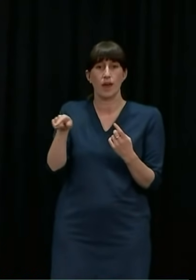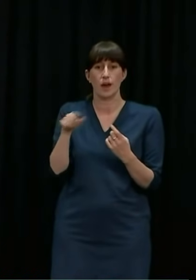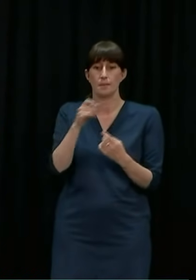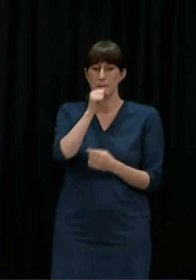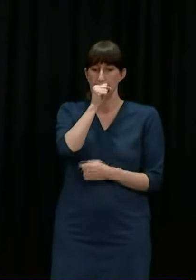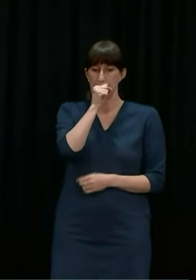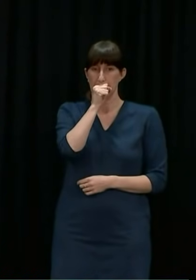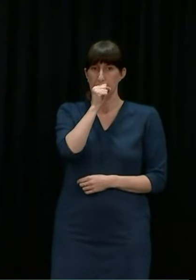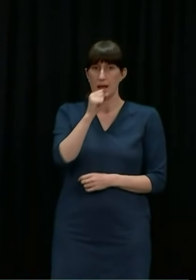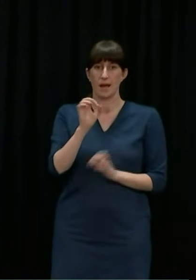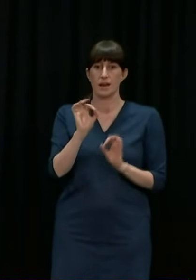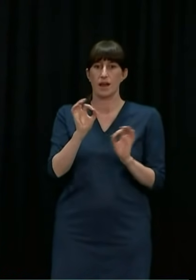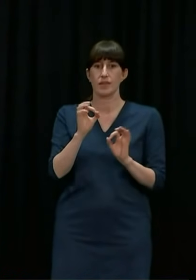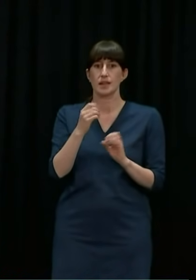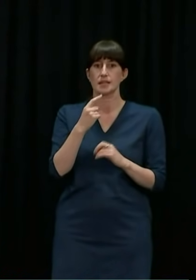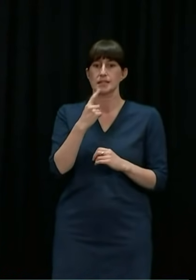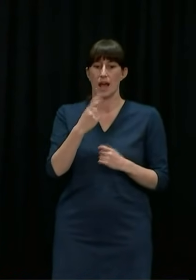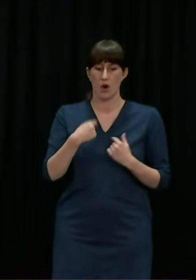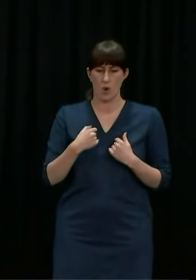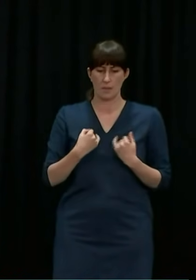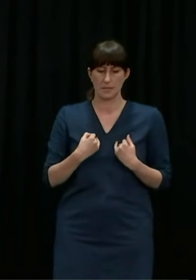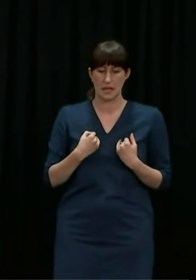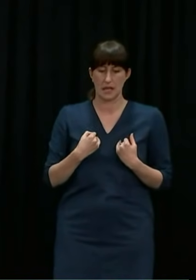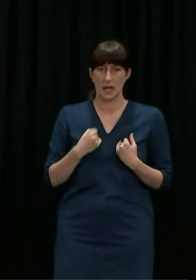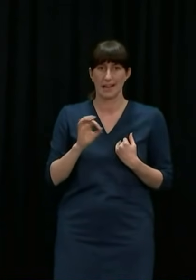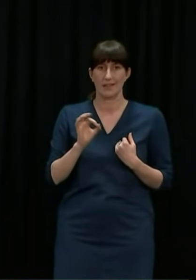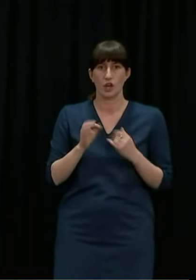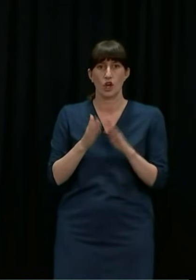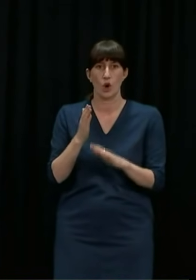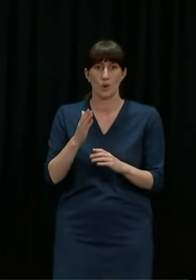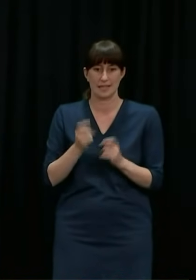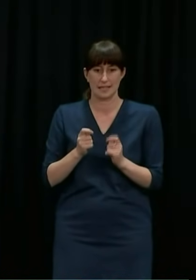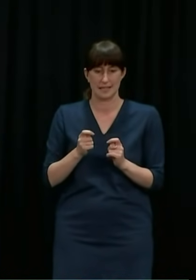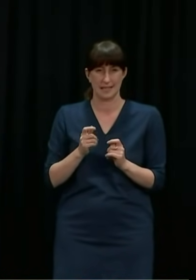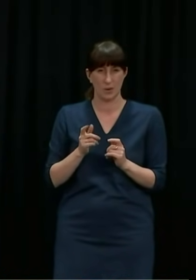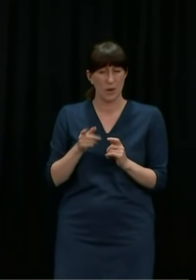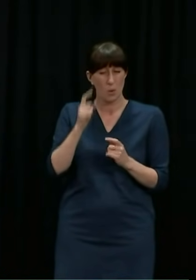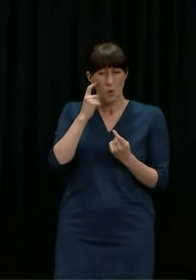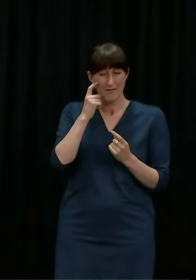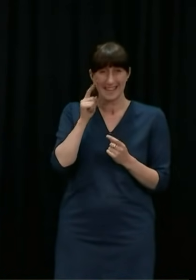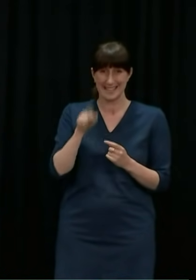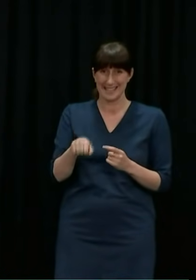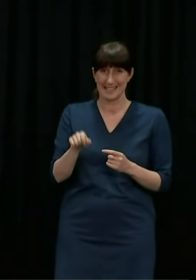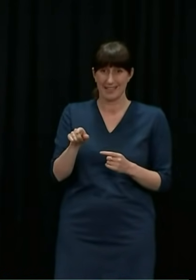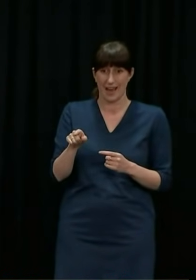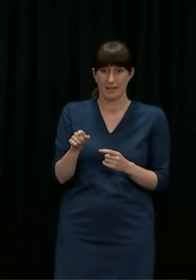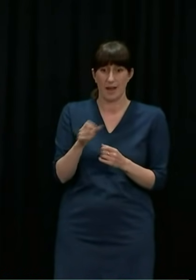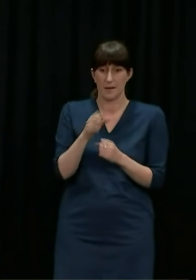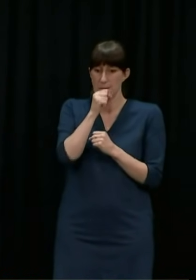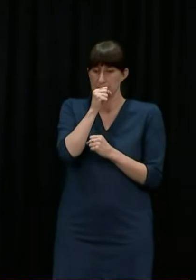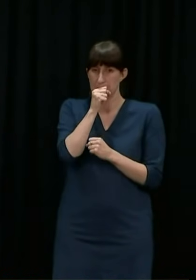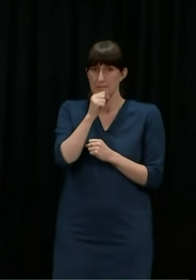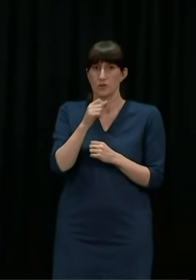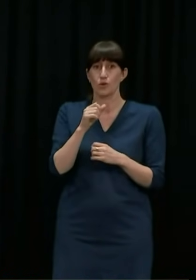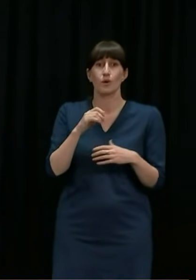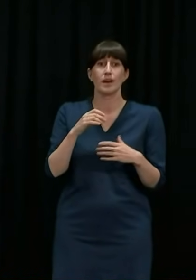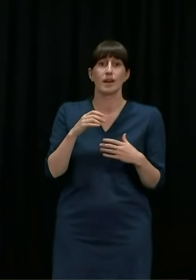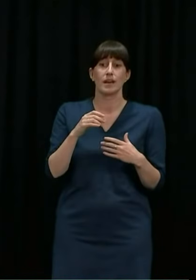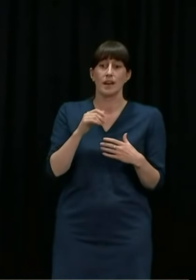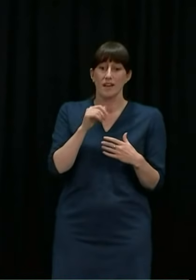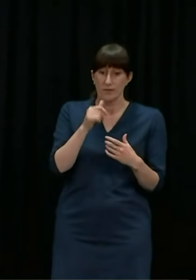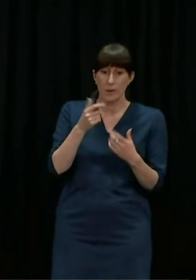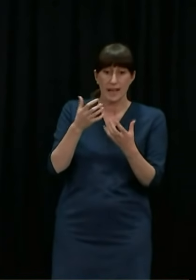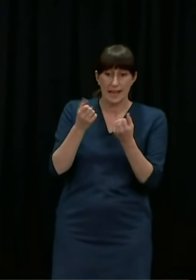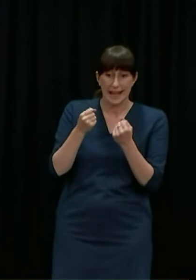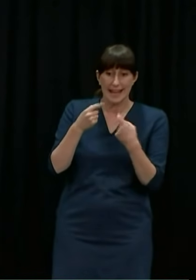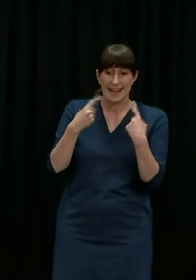get tested. So my message, and again I want to reiterate this very strongly, any information obtained through COVID-19 contact tracing or